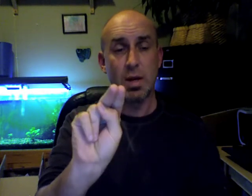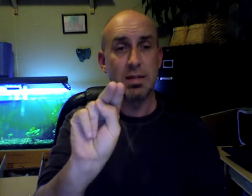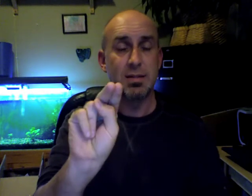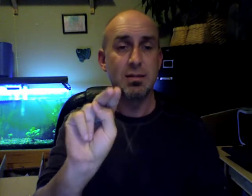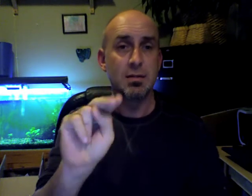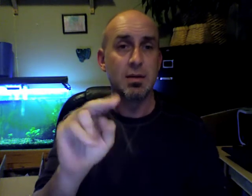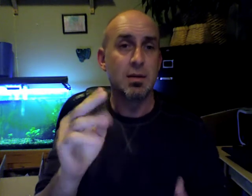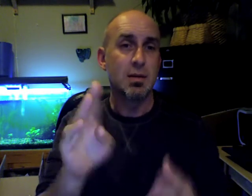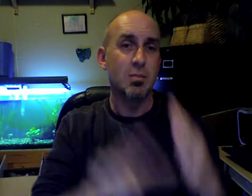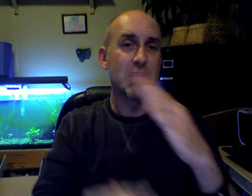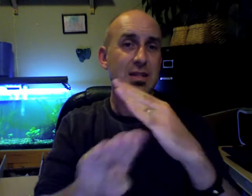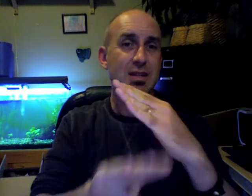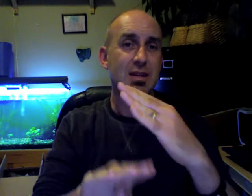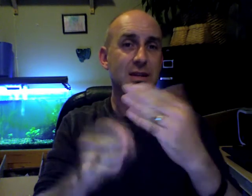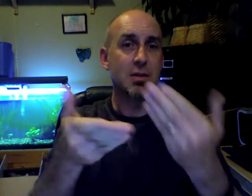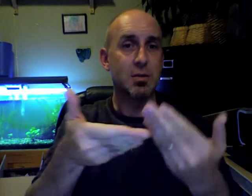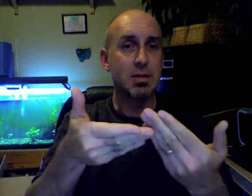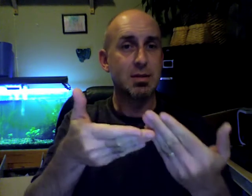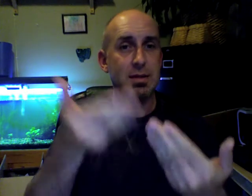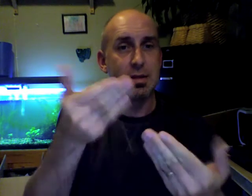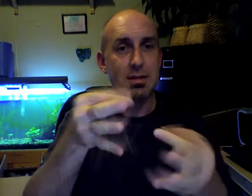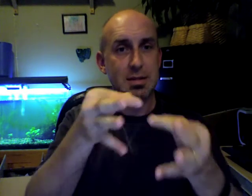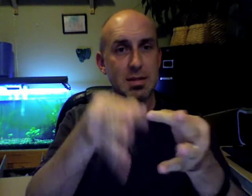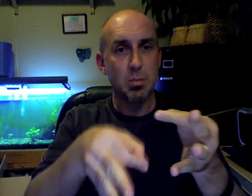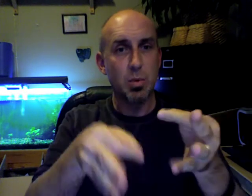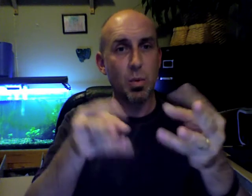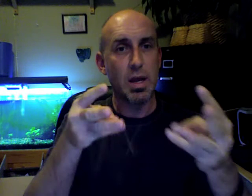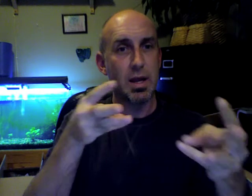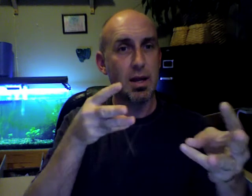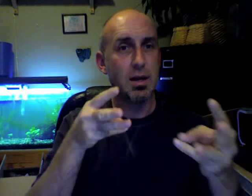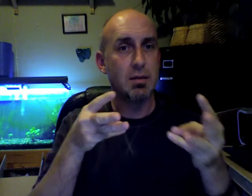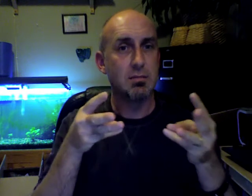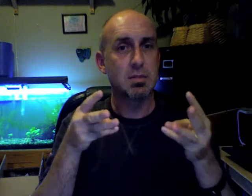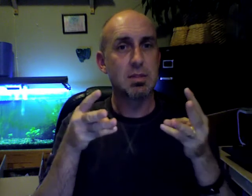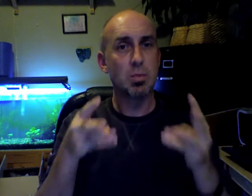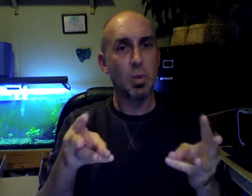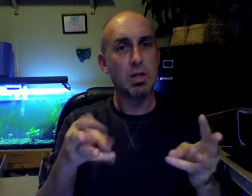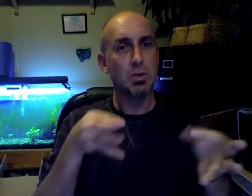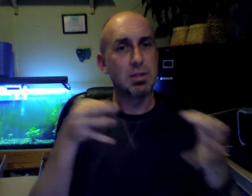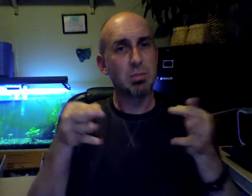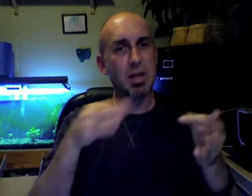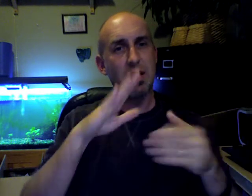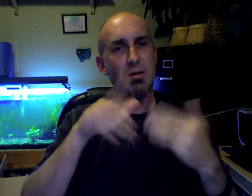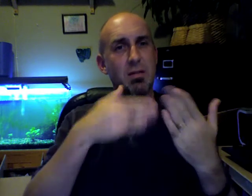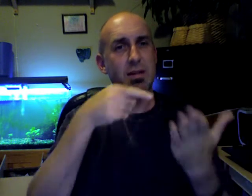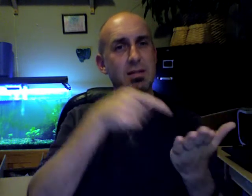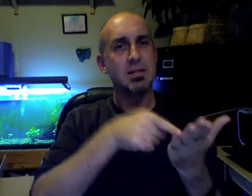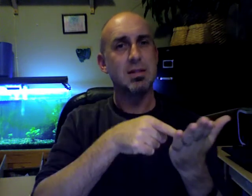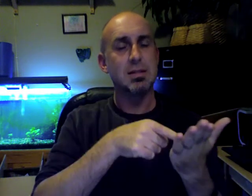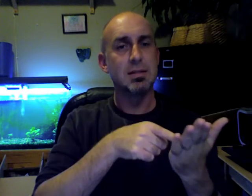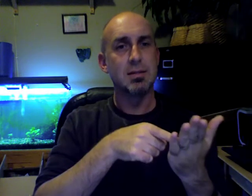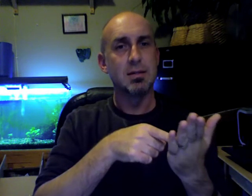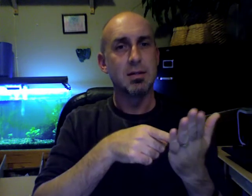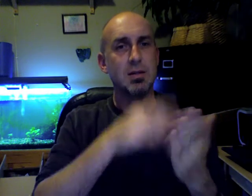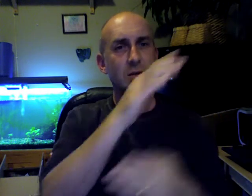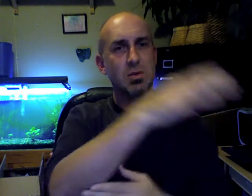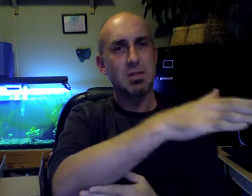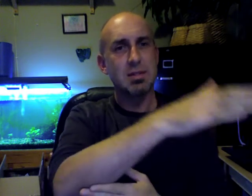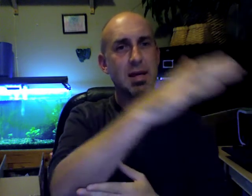Horizon. And basically, the simple way to explain all this is You know, there's the